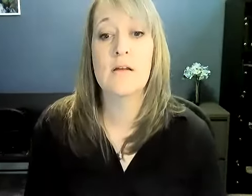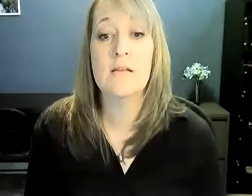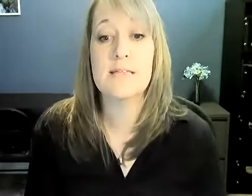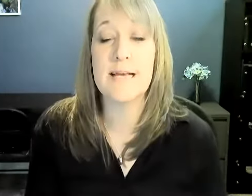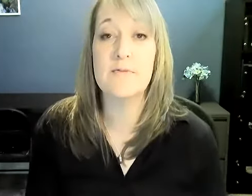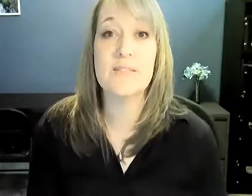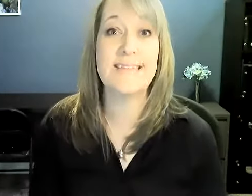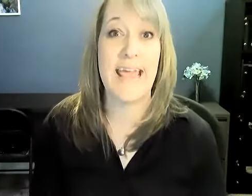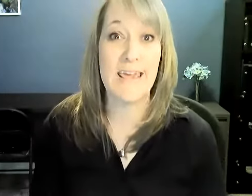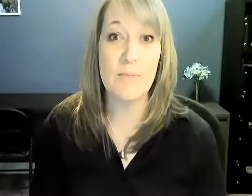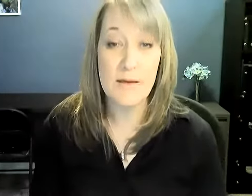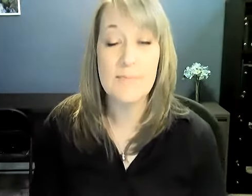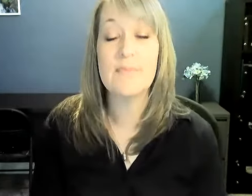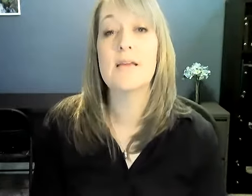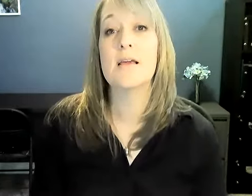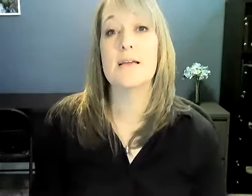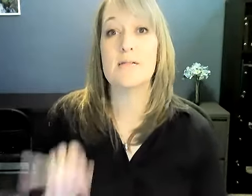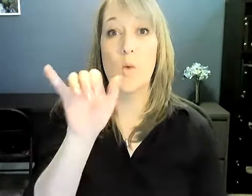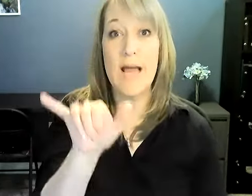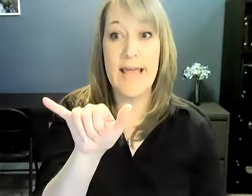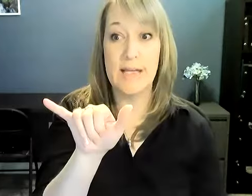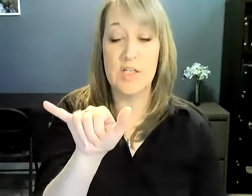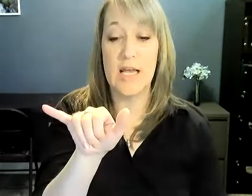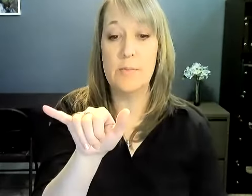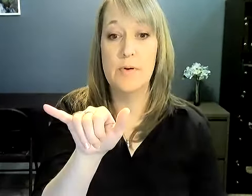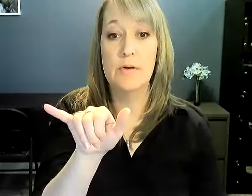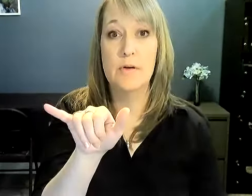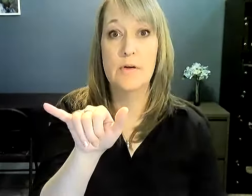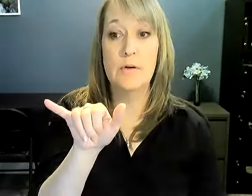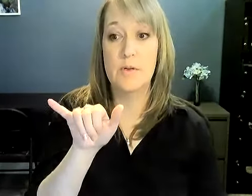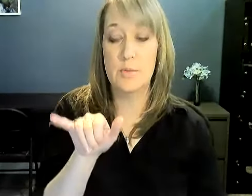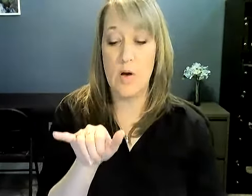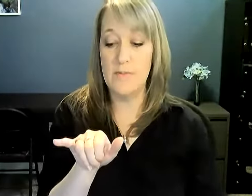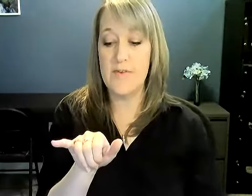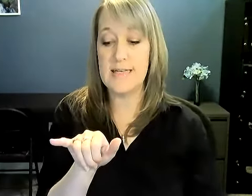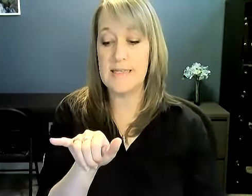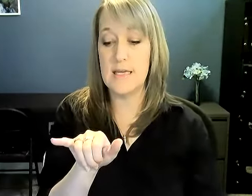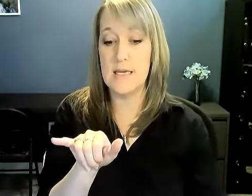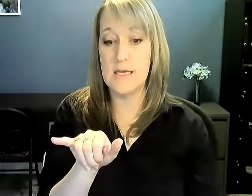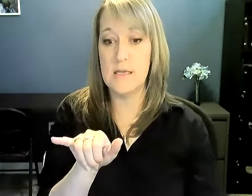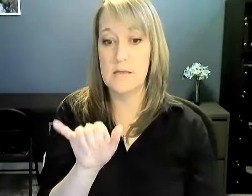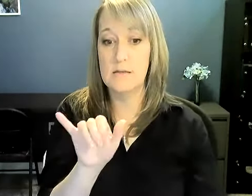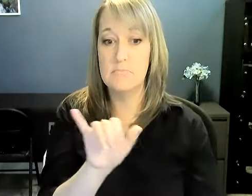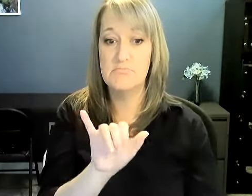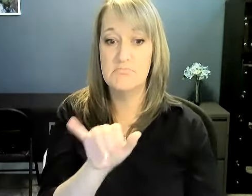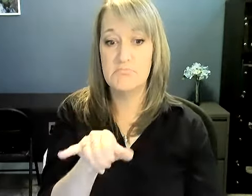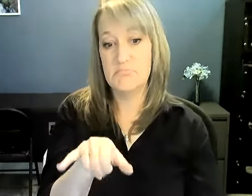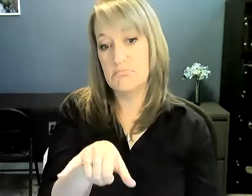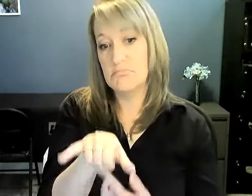The sign for same is a wide hand shape. Your palm facing, it